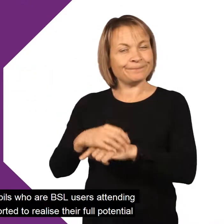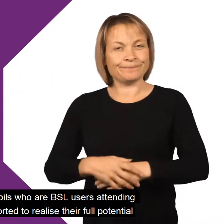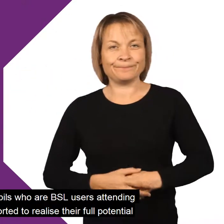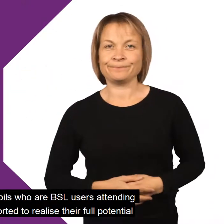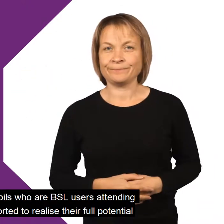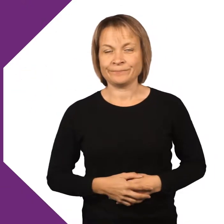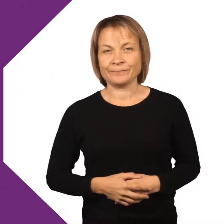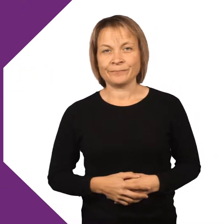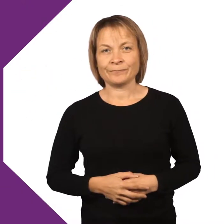potential